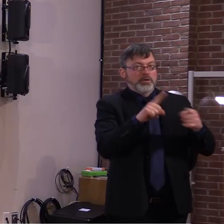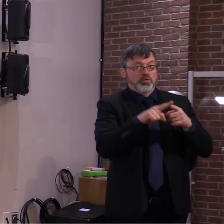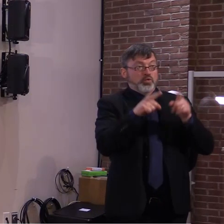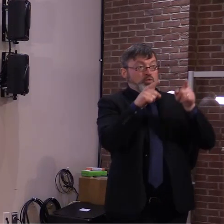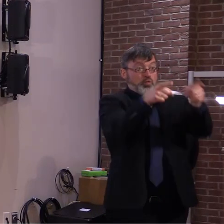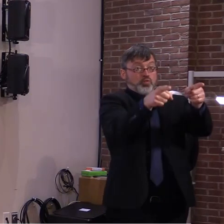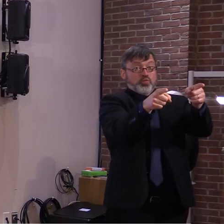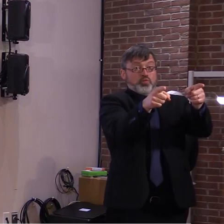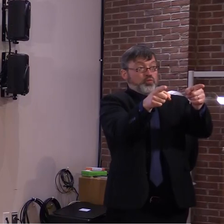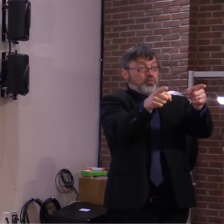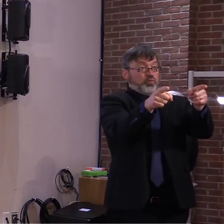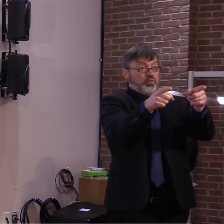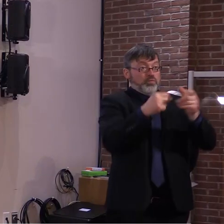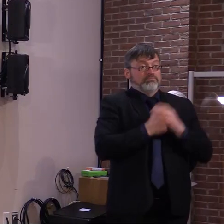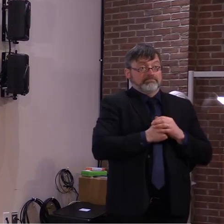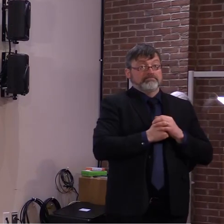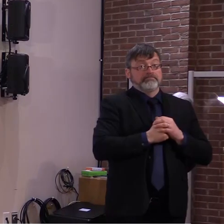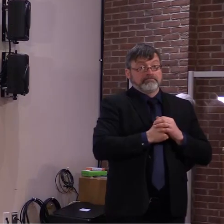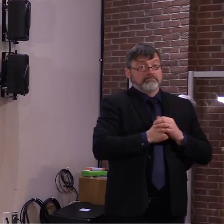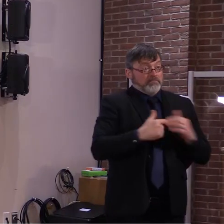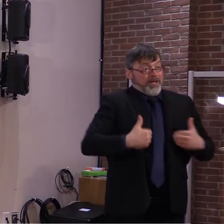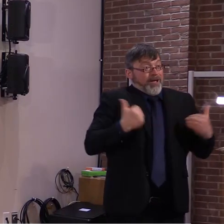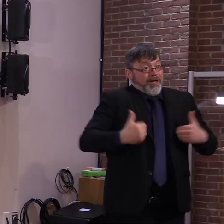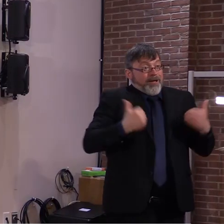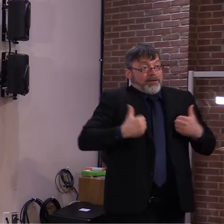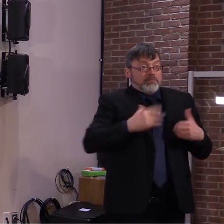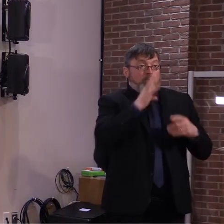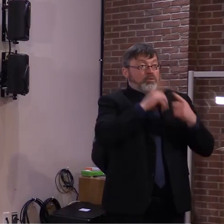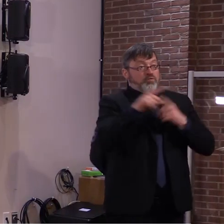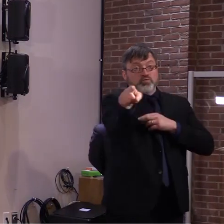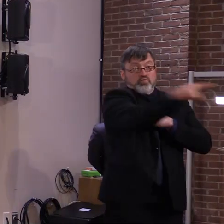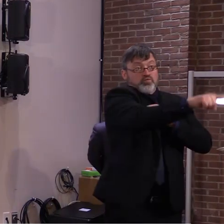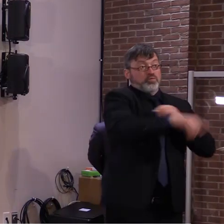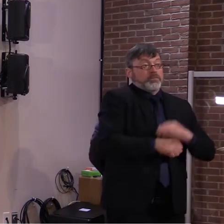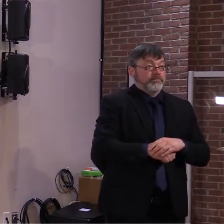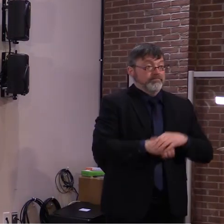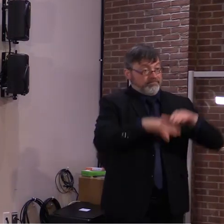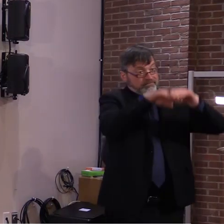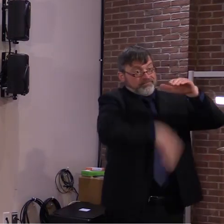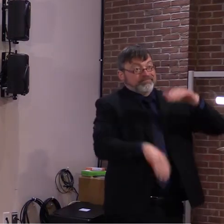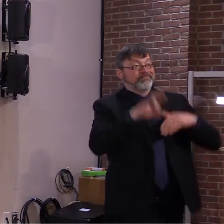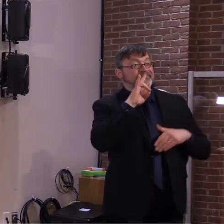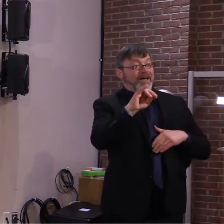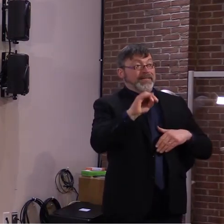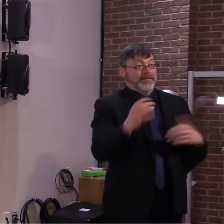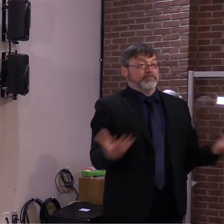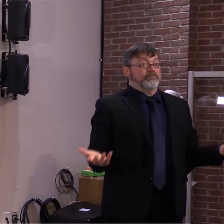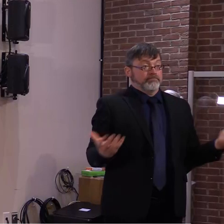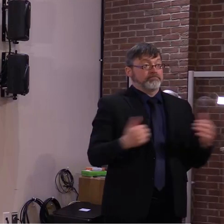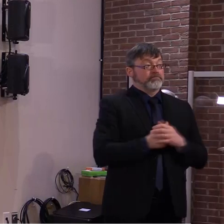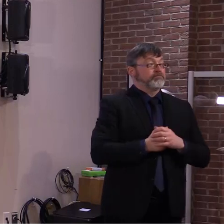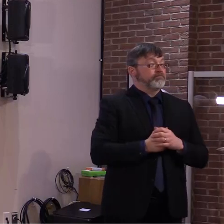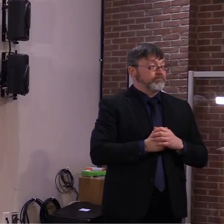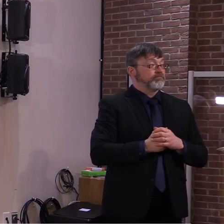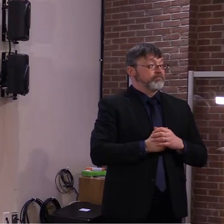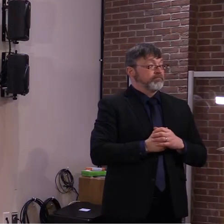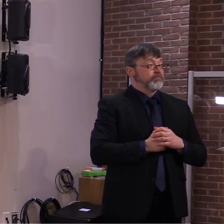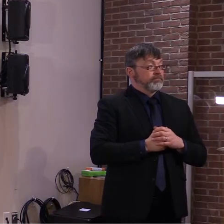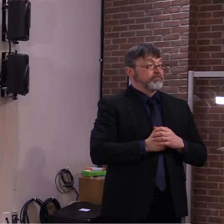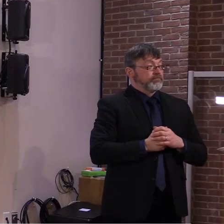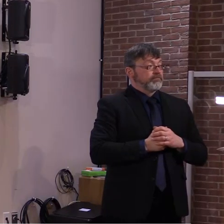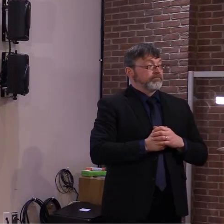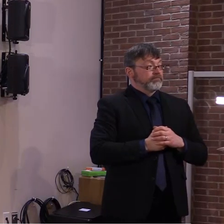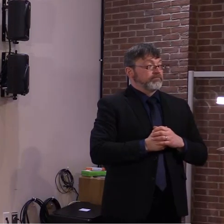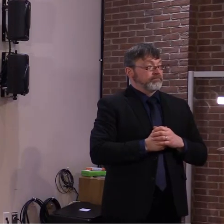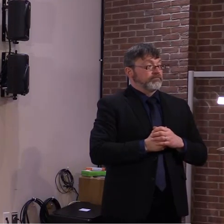mention something I haven't mentioned in a while, a reminder about how this virus spreads so easily through